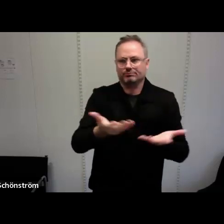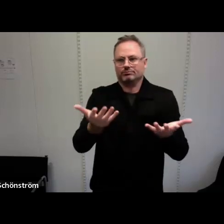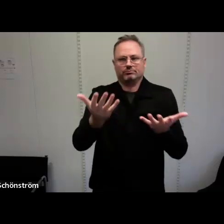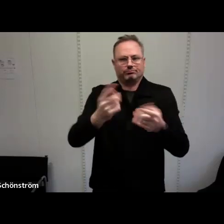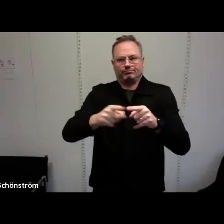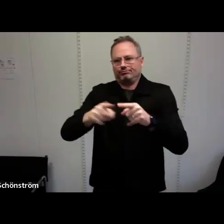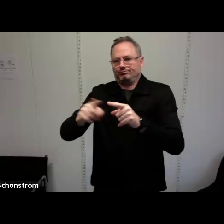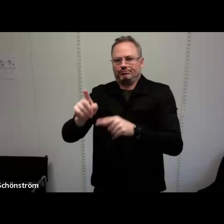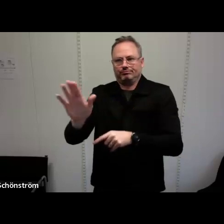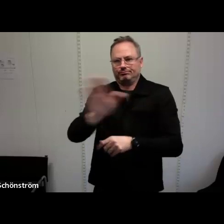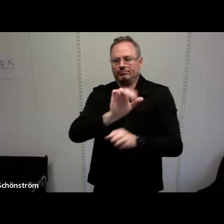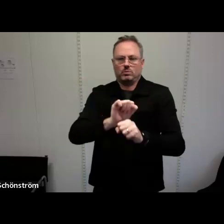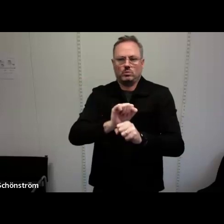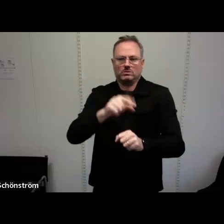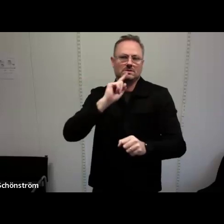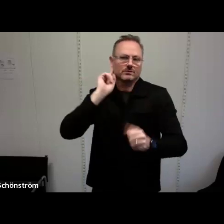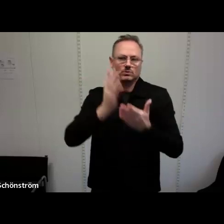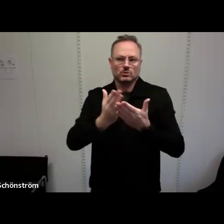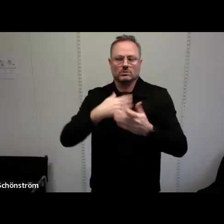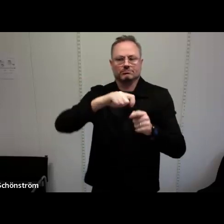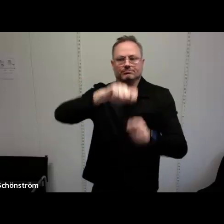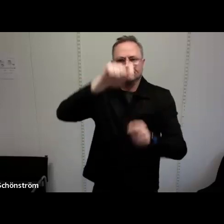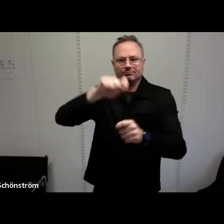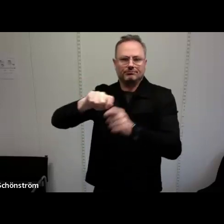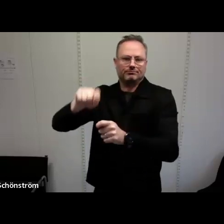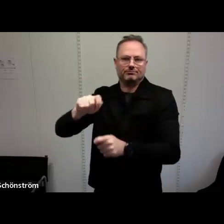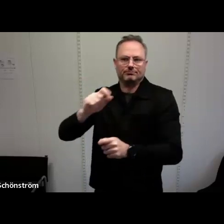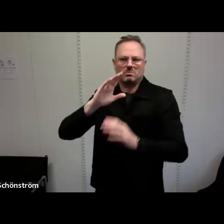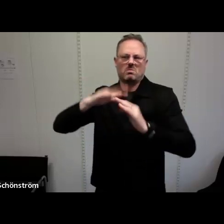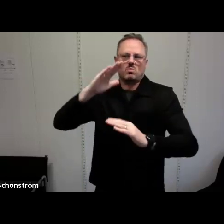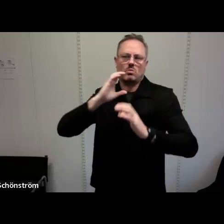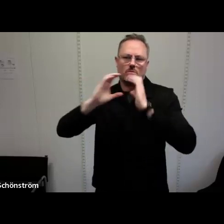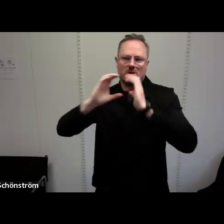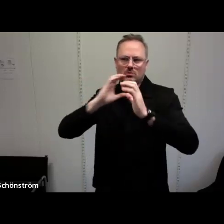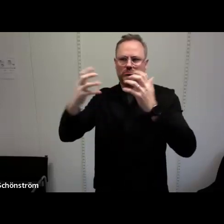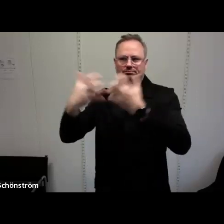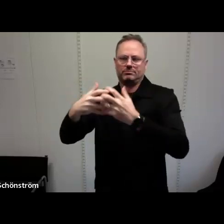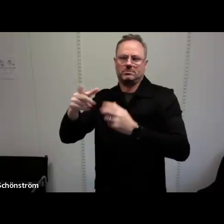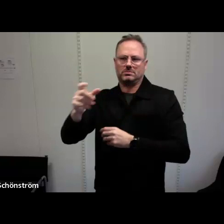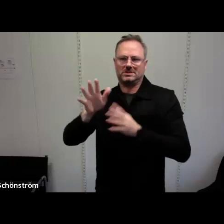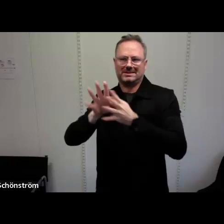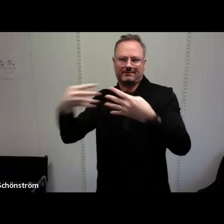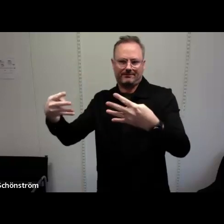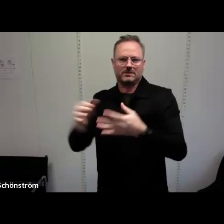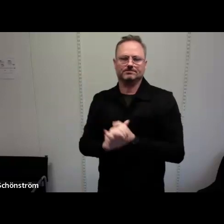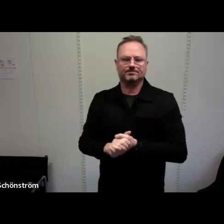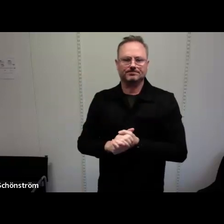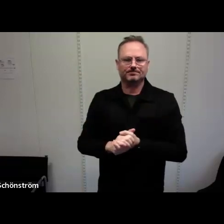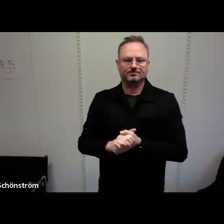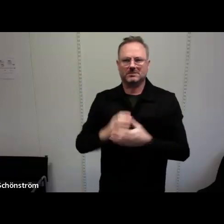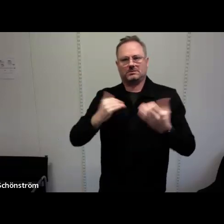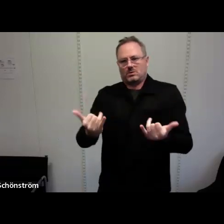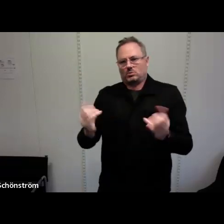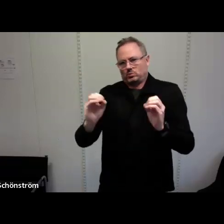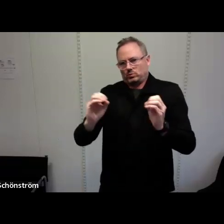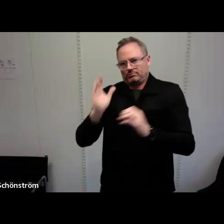these are really focused on hearing people coming in to teach deaf children and looking at their communication skills and needing to have an assessment to make